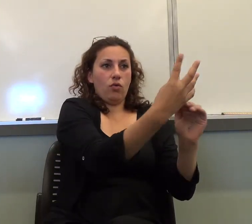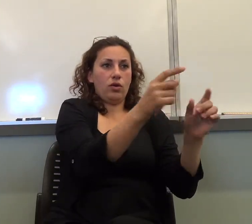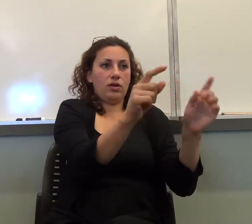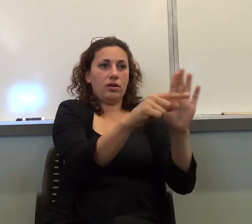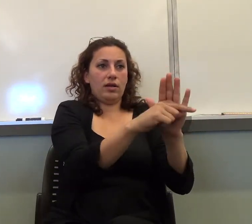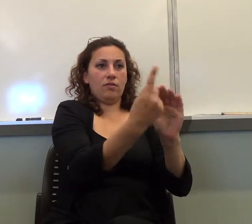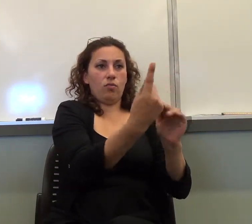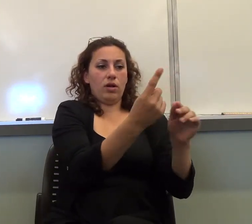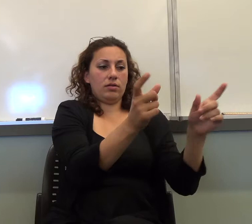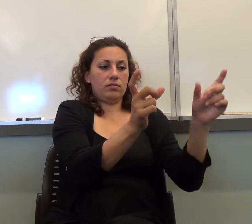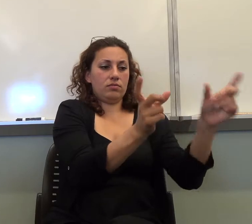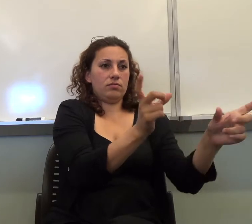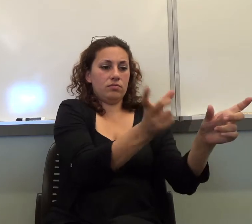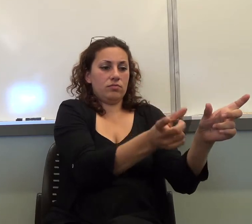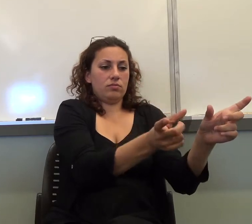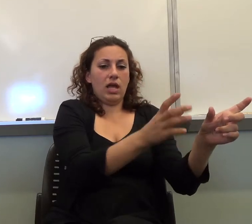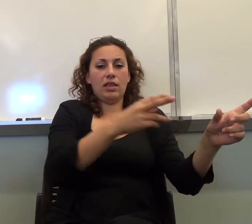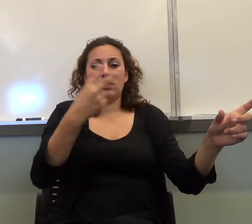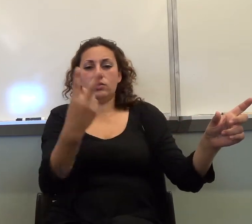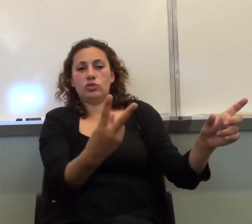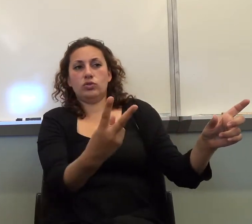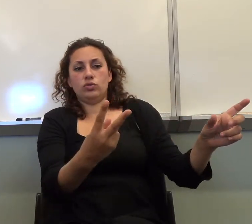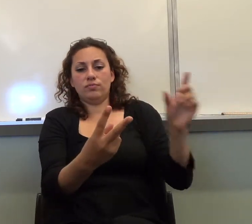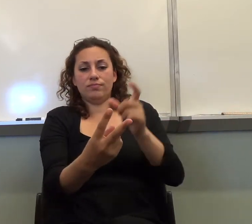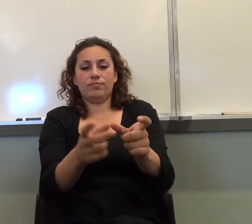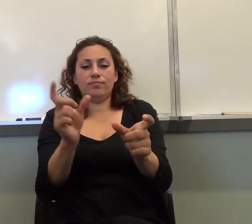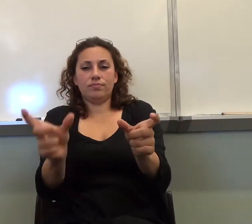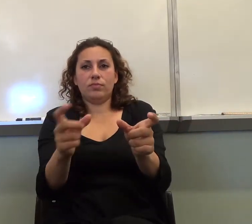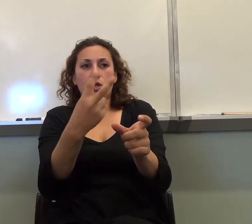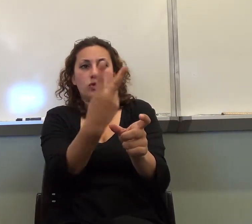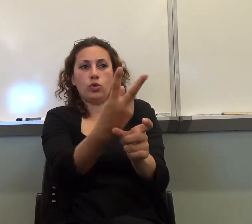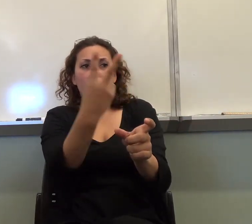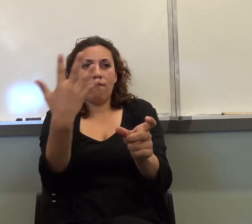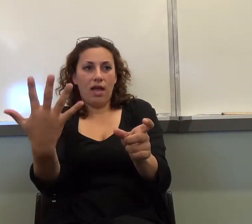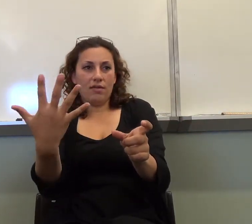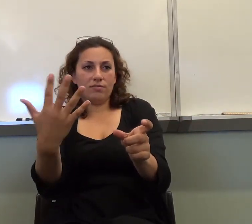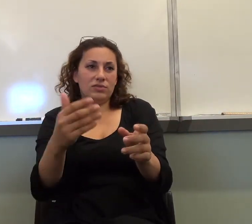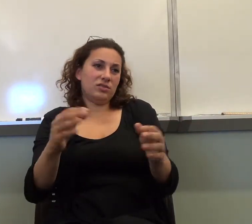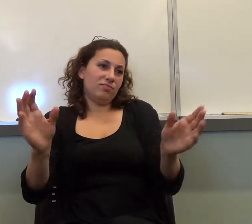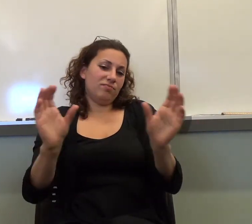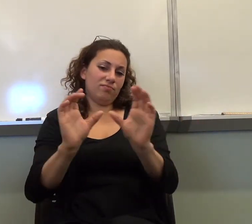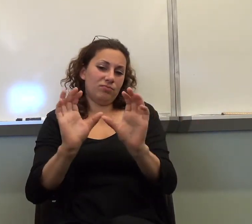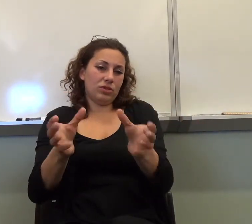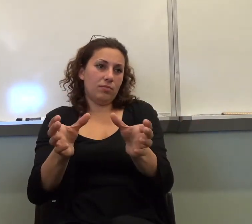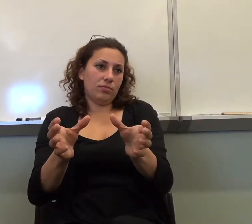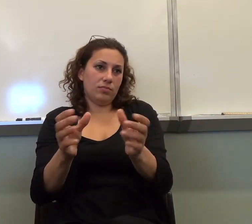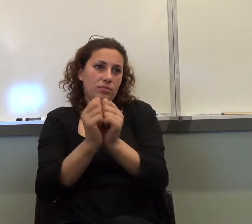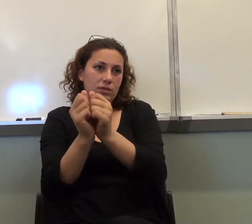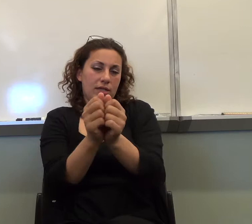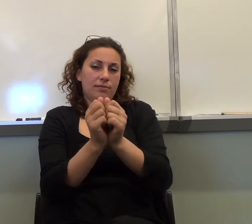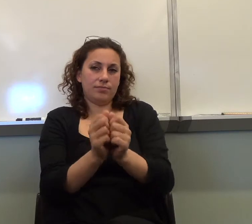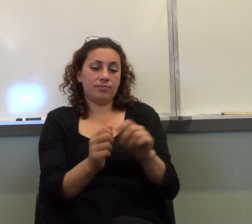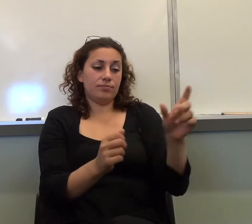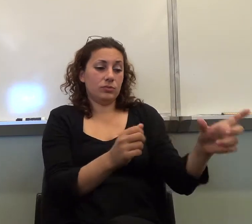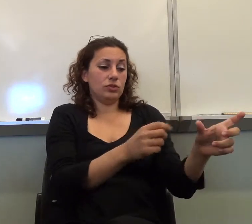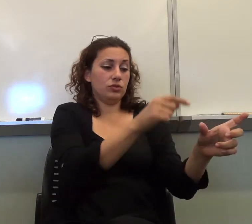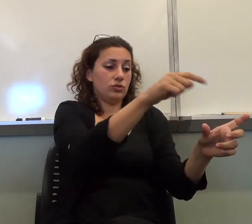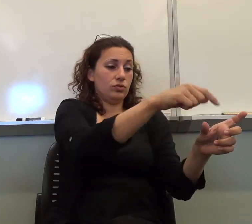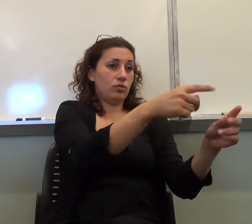even put the 2 and the 5 together. It's just keep commuting them. Let's just put it together. These 2 multiply to a positive. Of course, everything